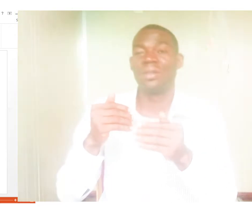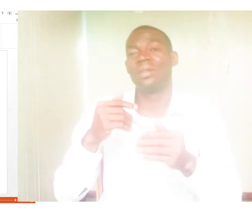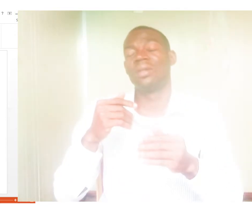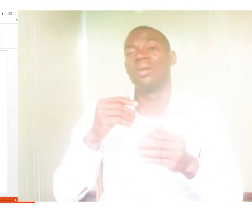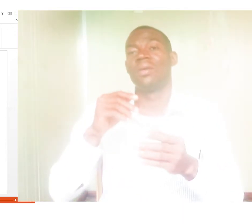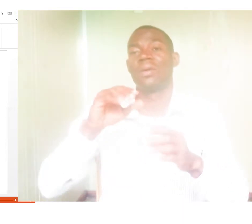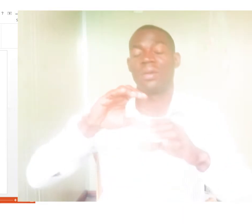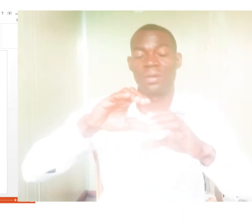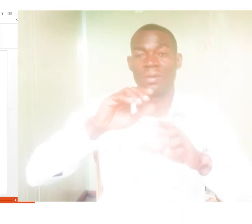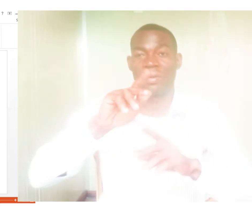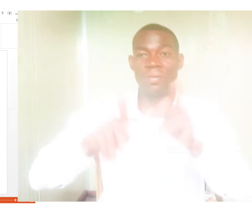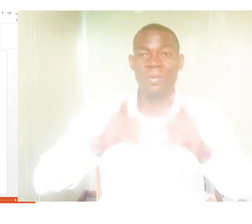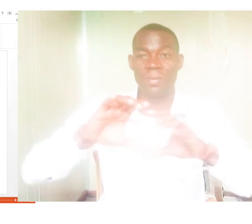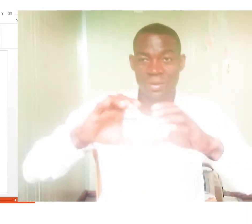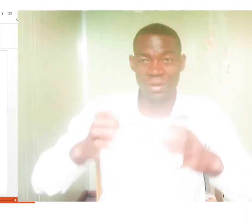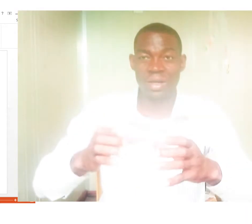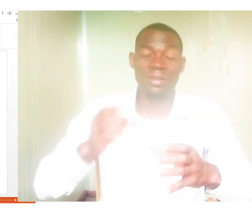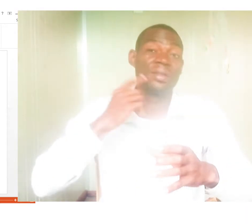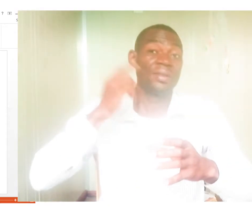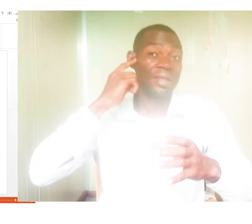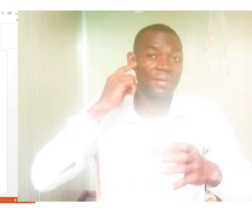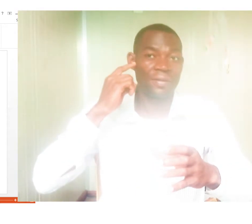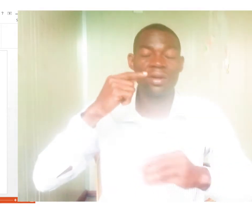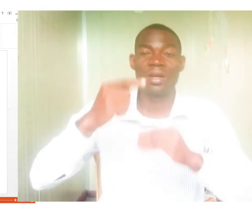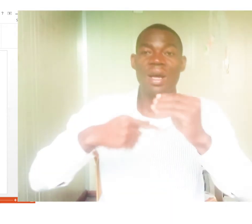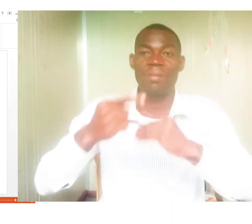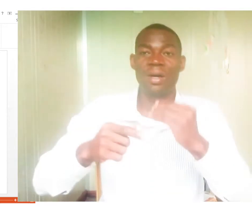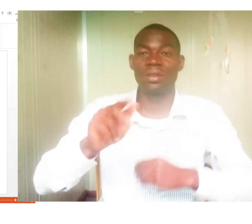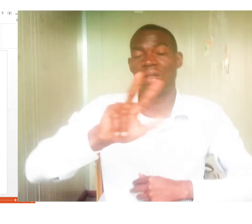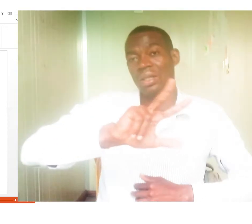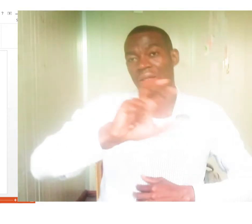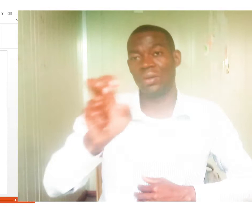population, deaf population of